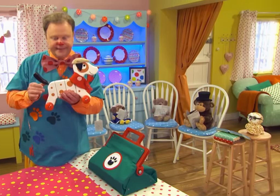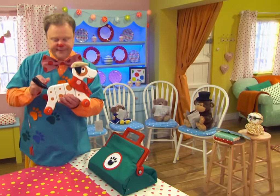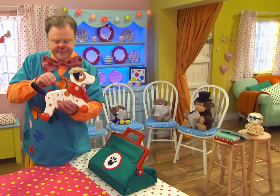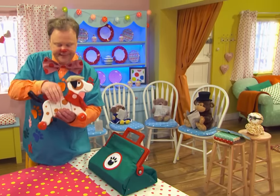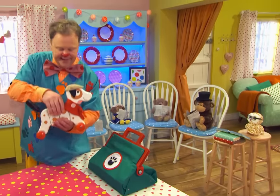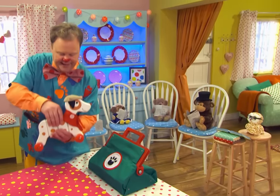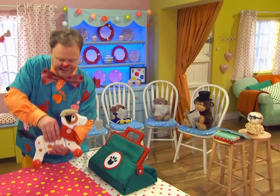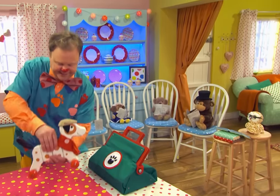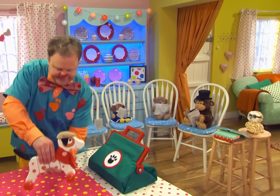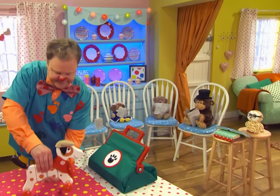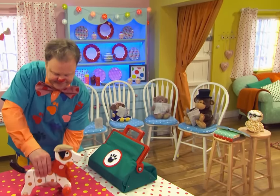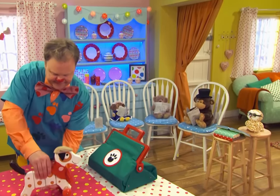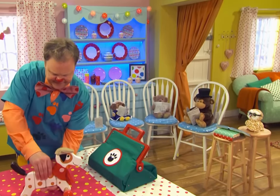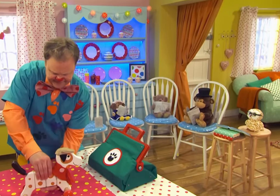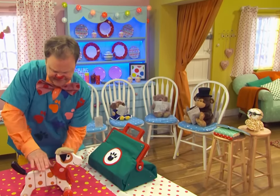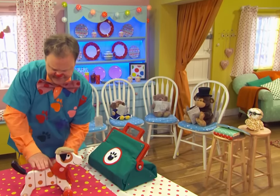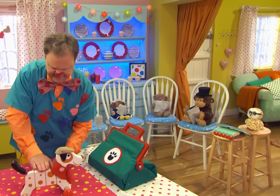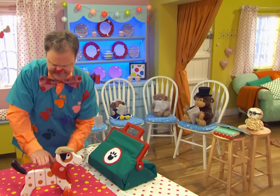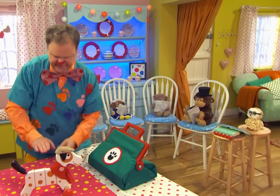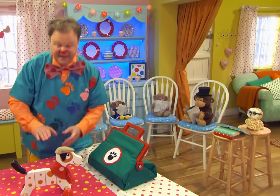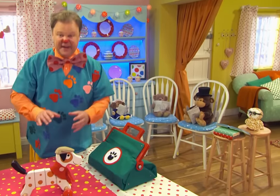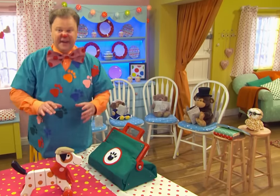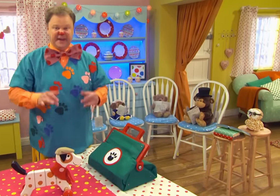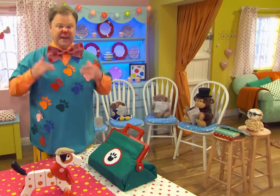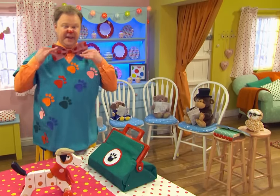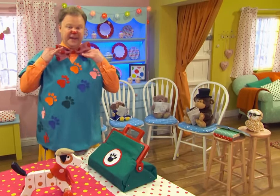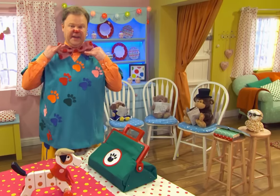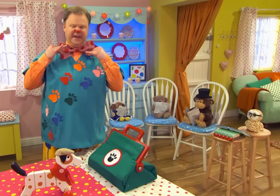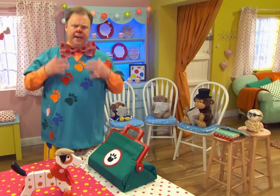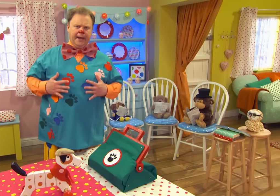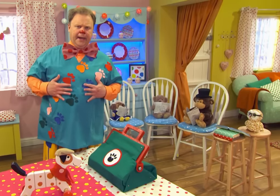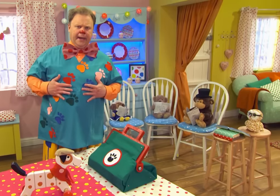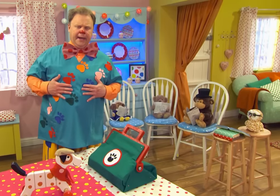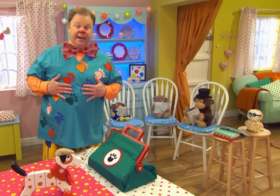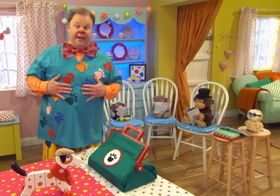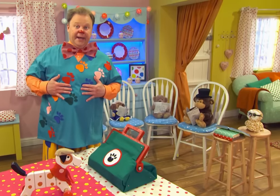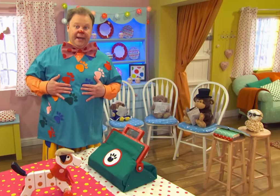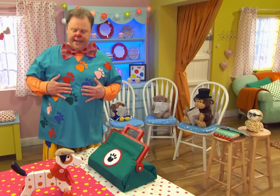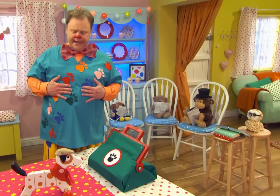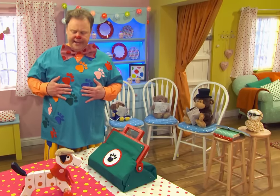Oh, yes! Mr. Tumble, do you think you could help the puppy's tail to wag again?